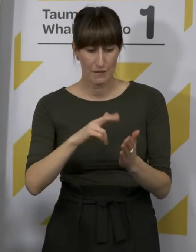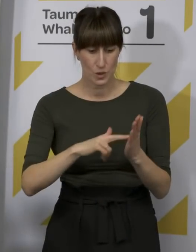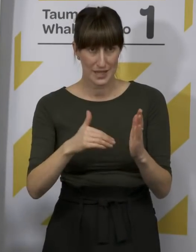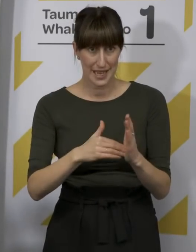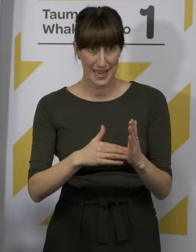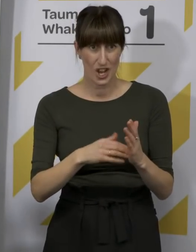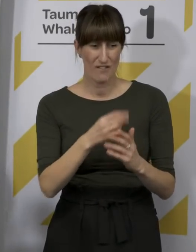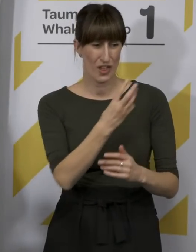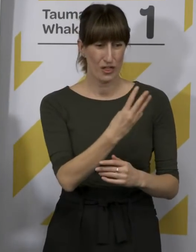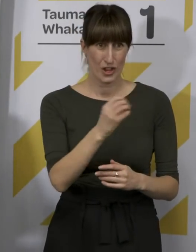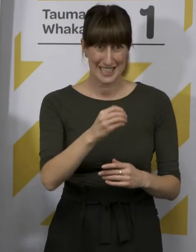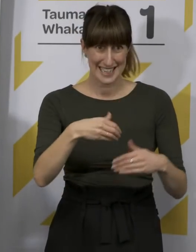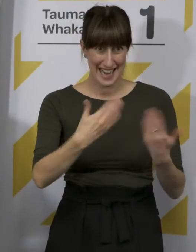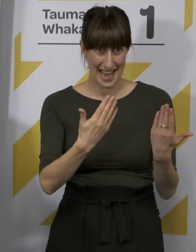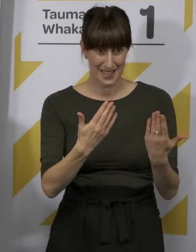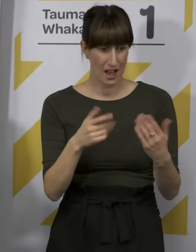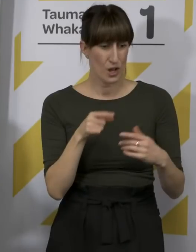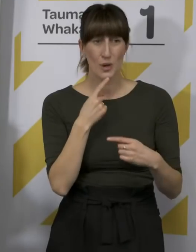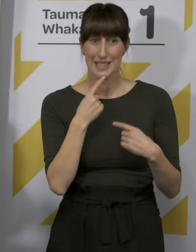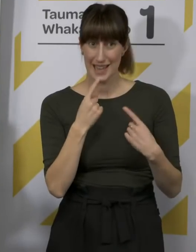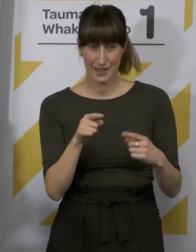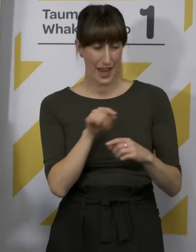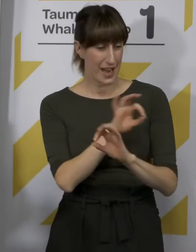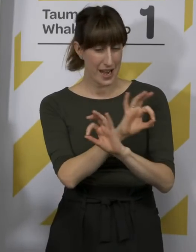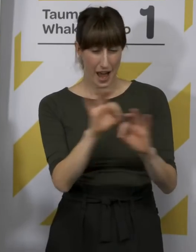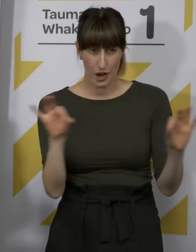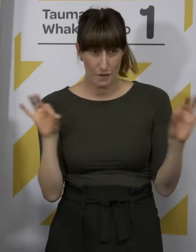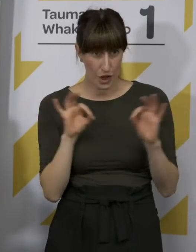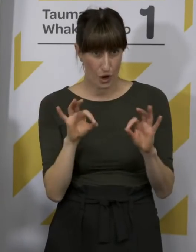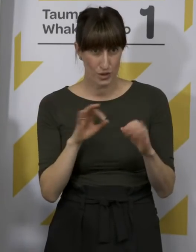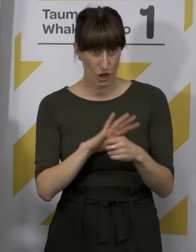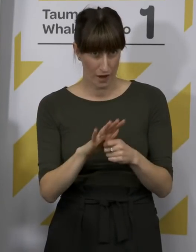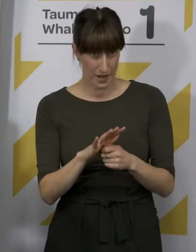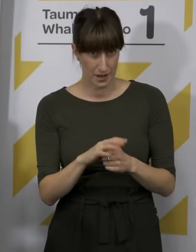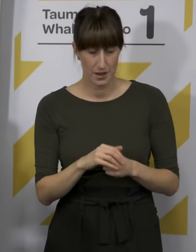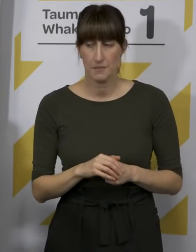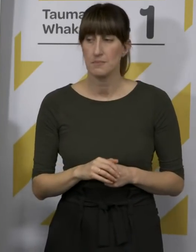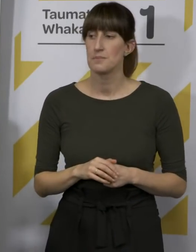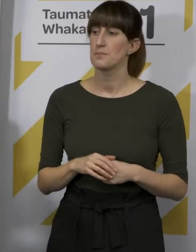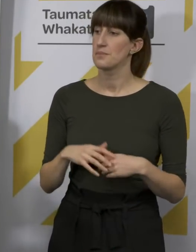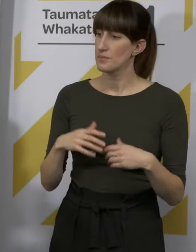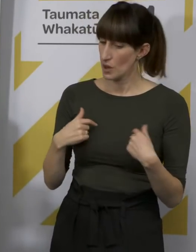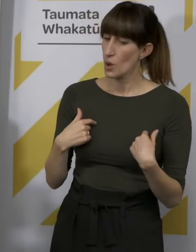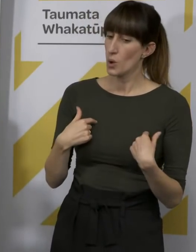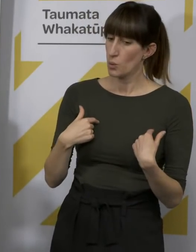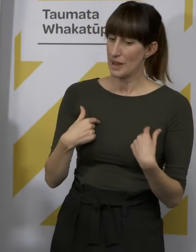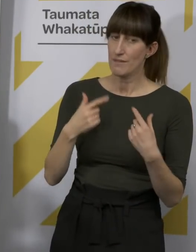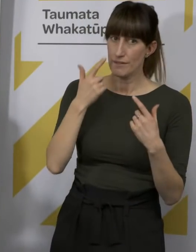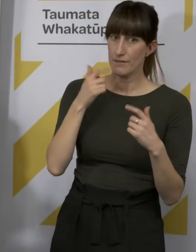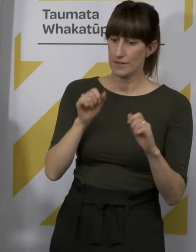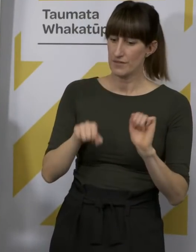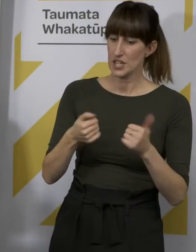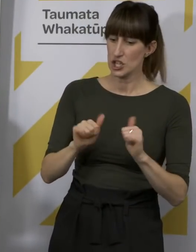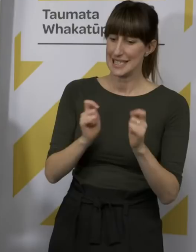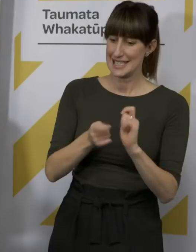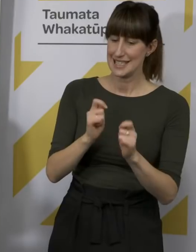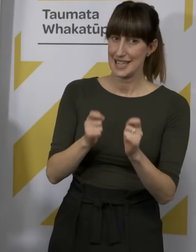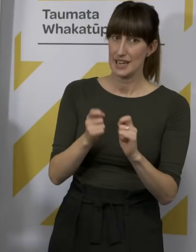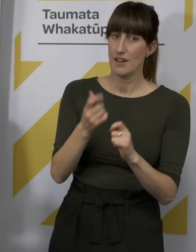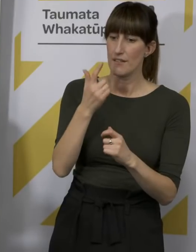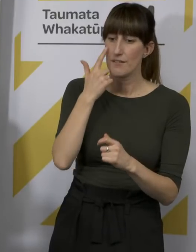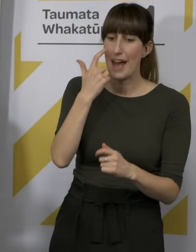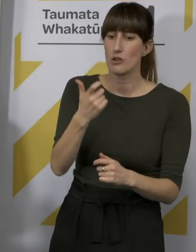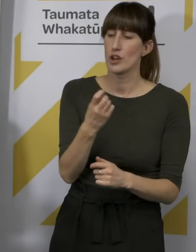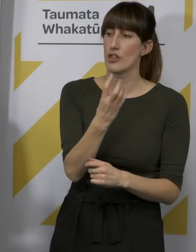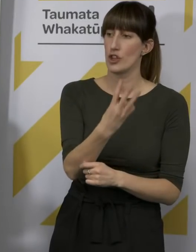COVID-19? Well, all the ones who developed symptoms, we did identify through testing, and we found 35. There may have been others